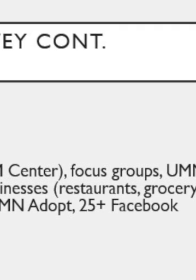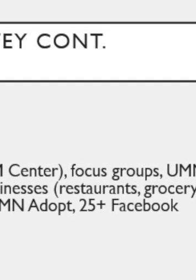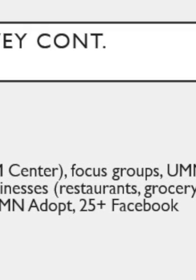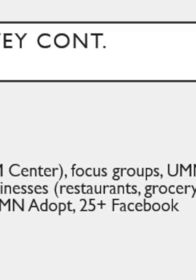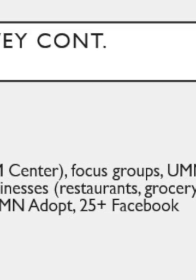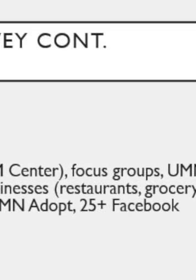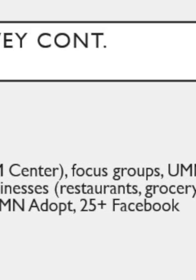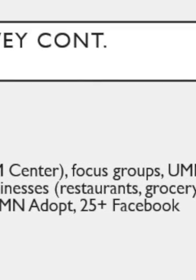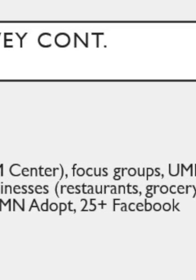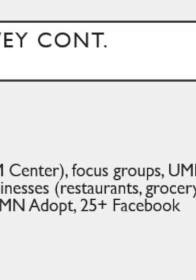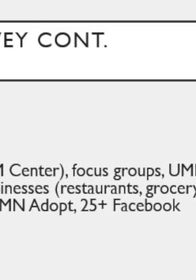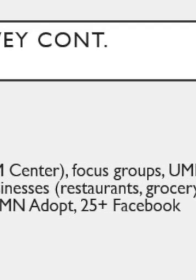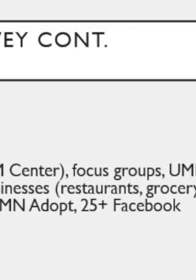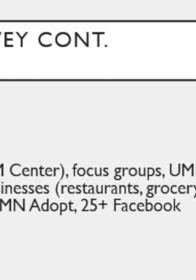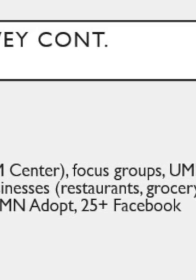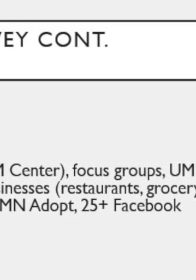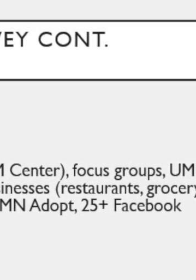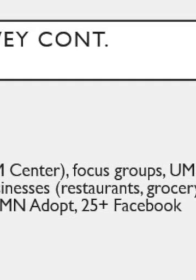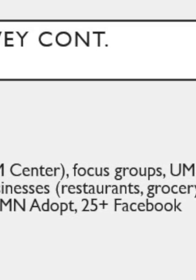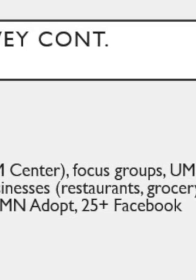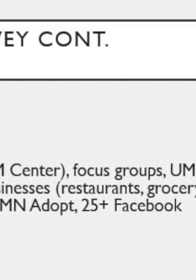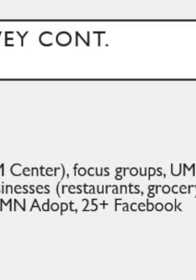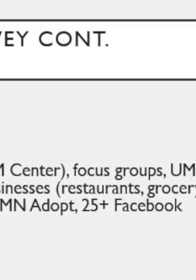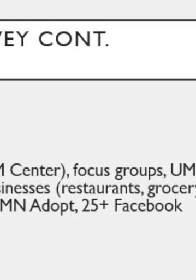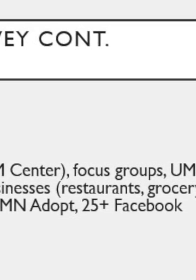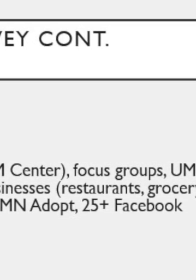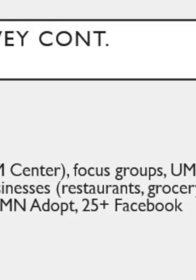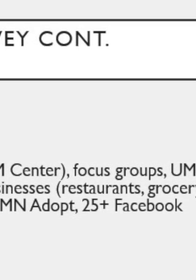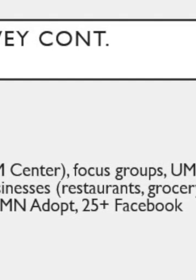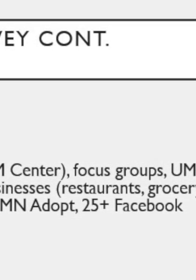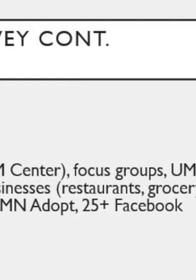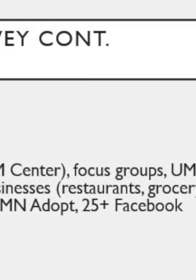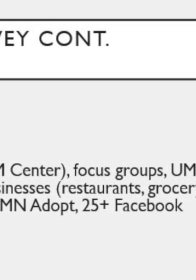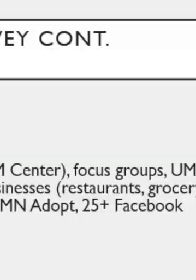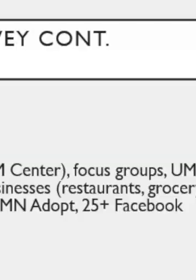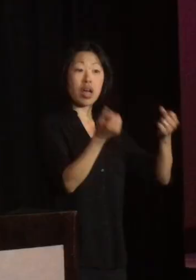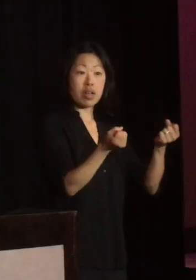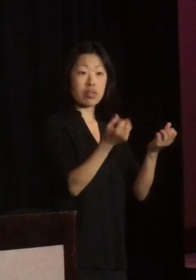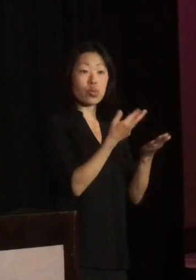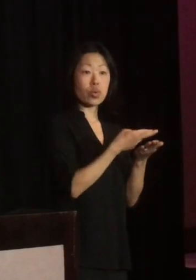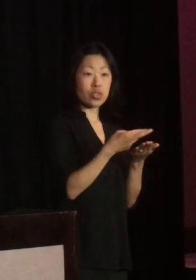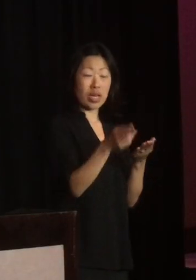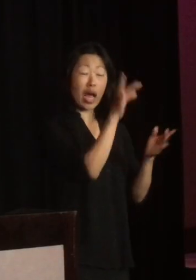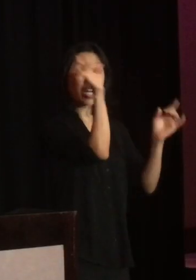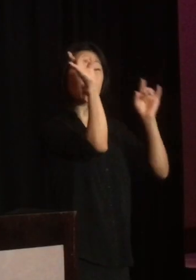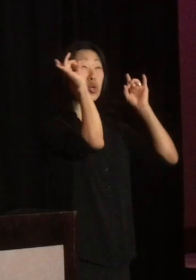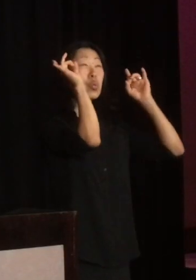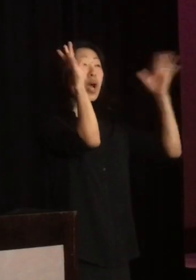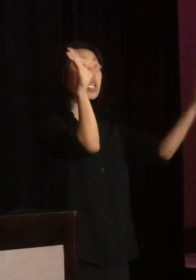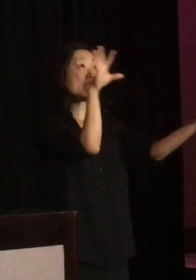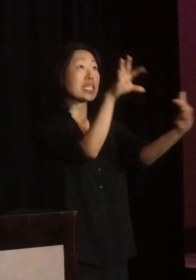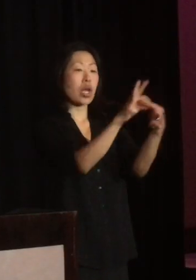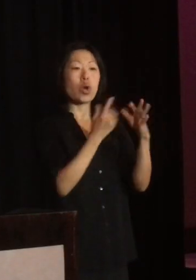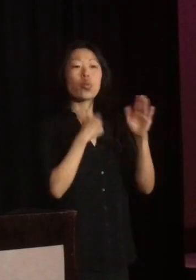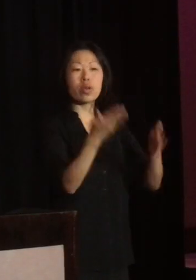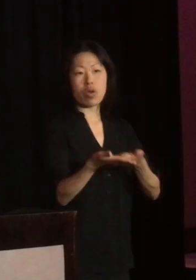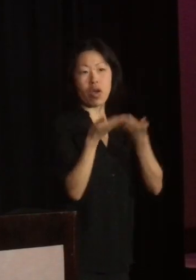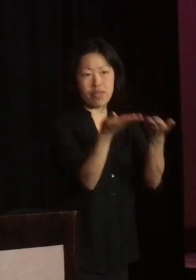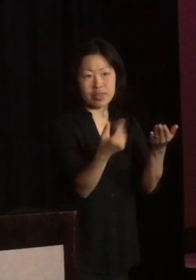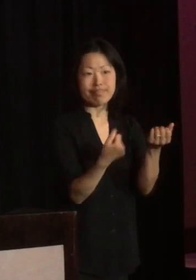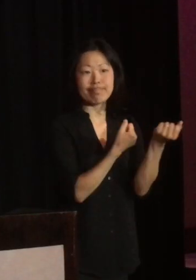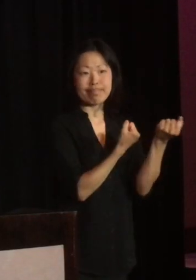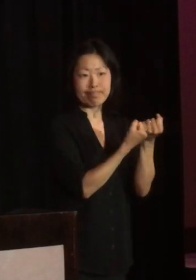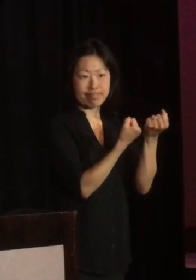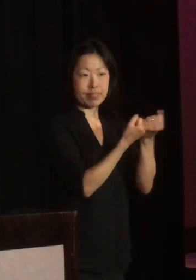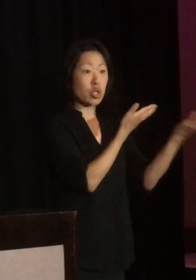now. We also offered mental health resources and crisis connection in case anyone was experiencing